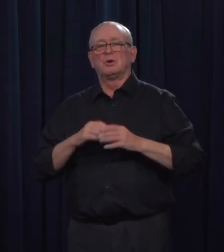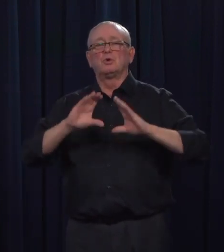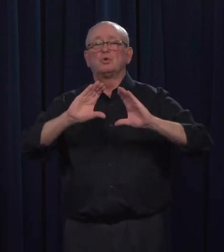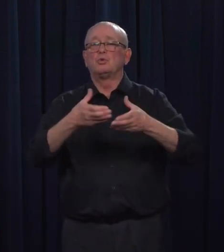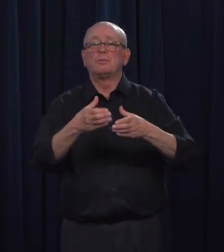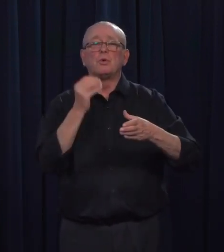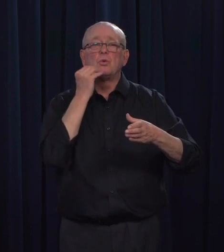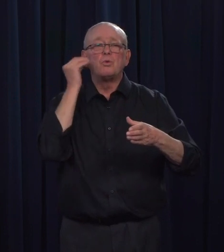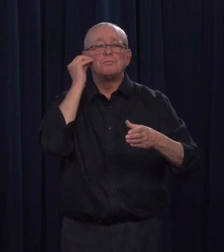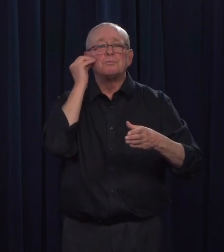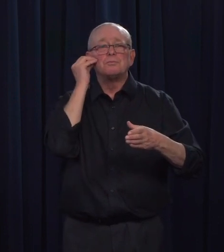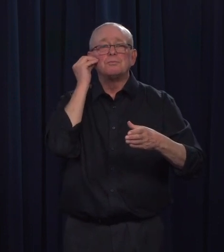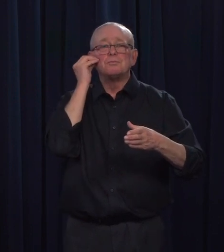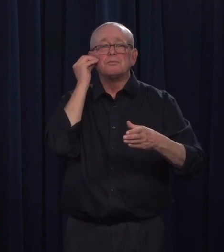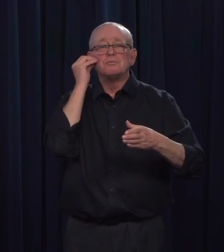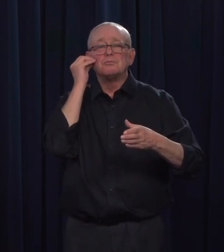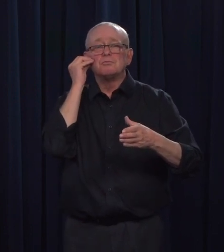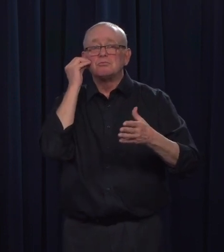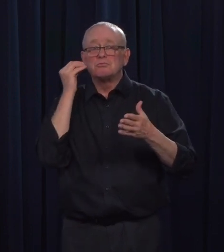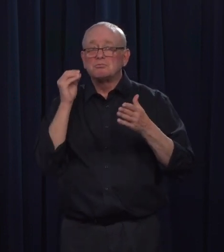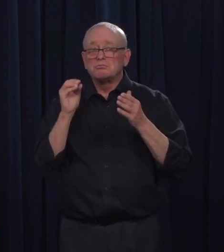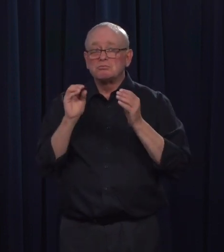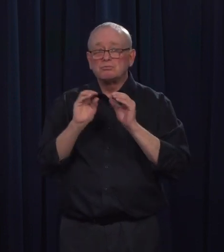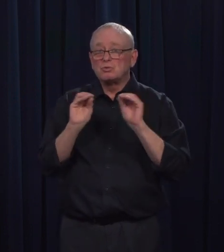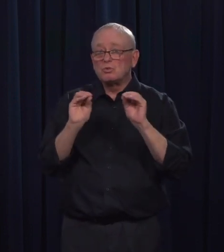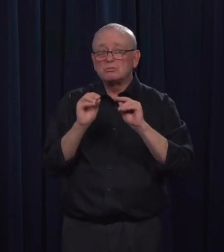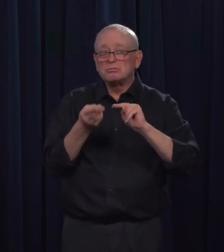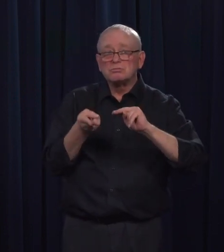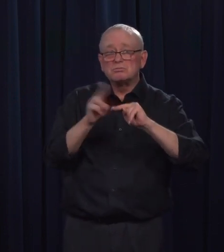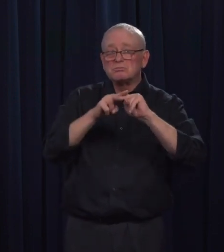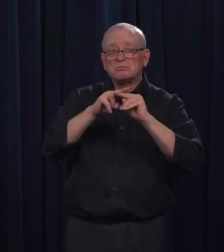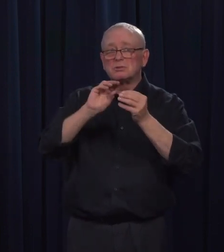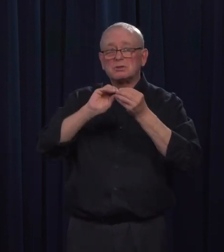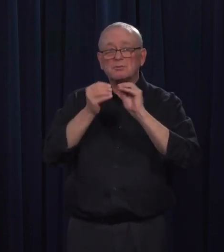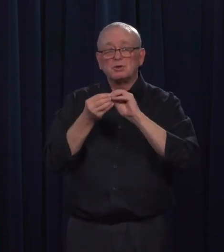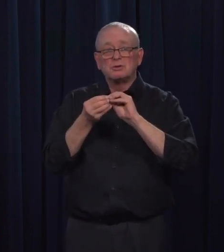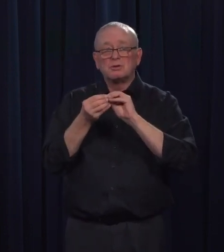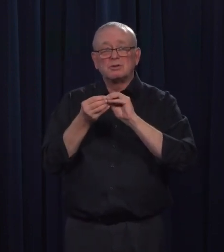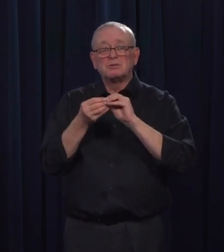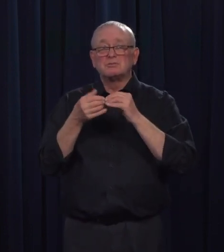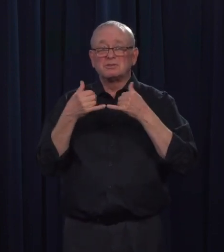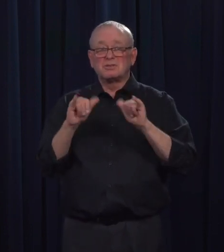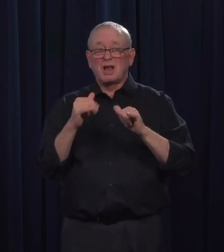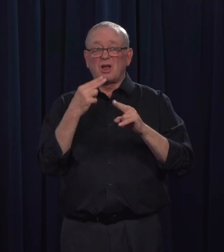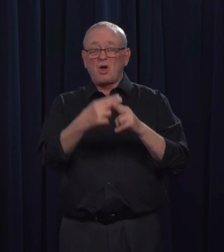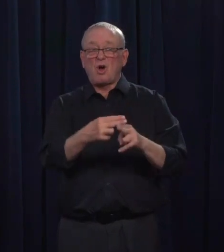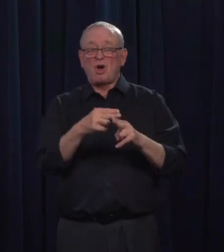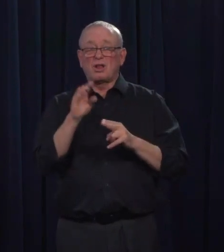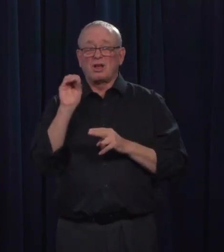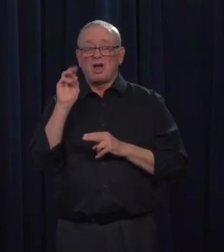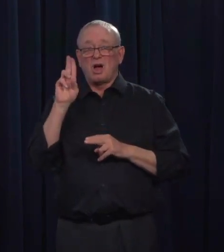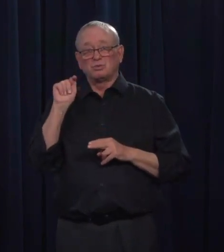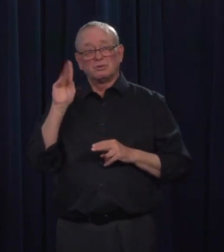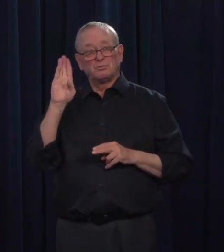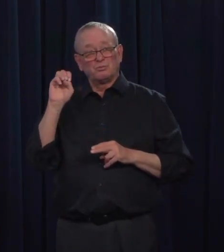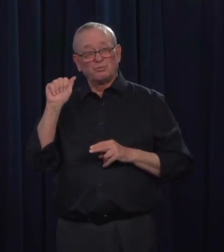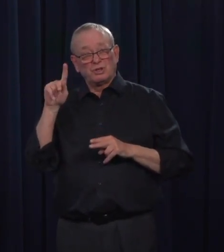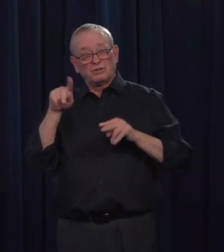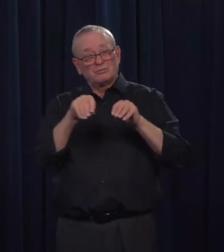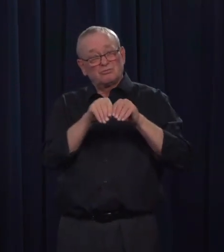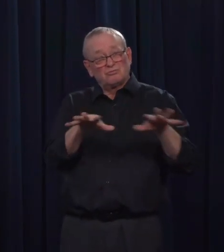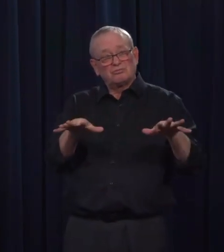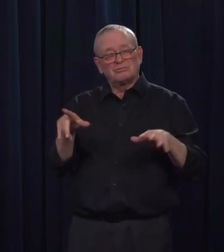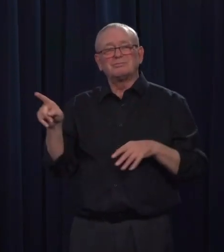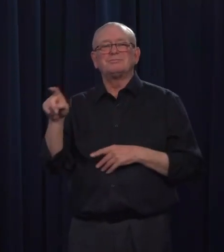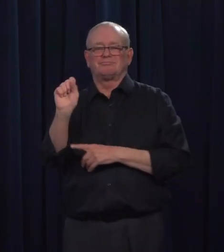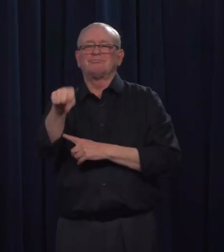group home an outbreak? Yes, there are 3 confirmed cases in that group home, so we would consider that to be an outbreak. Go to the phone now, and then